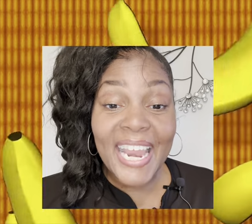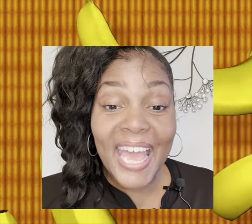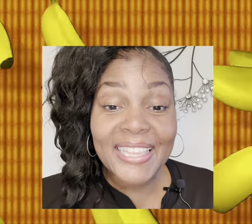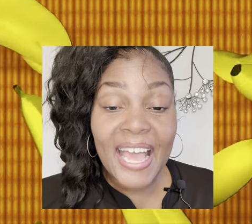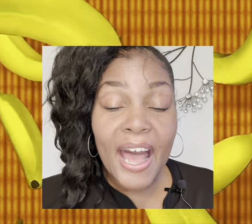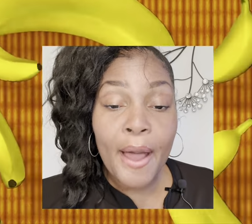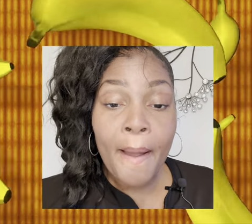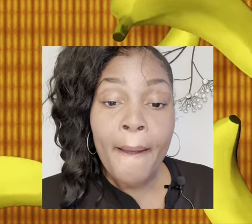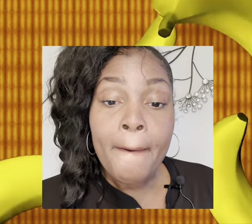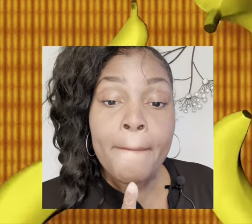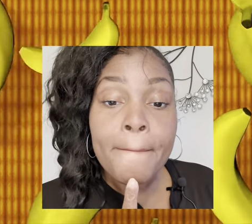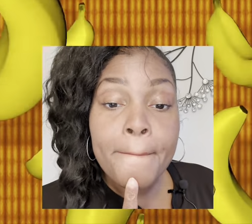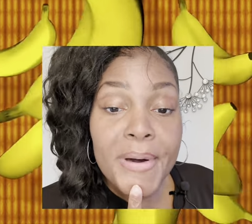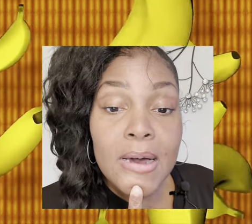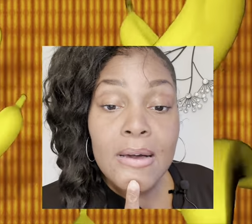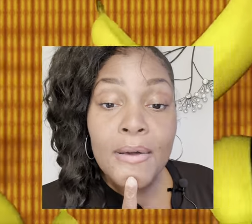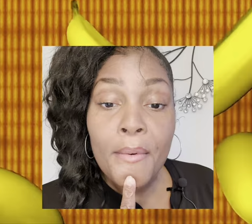banana.